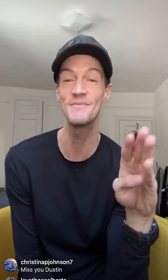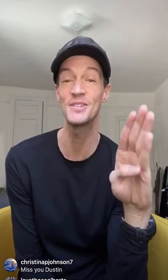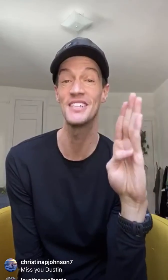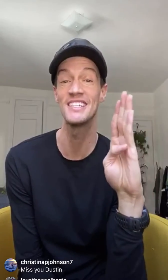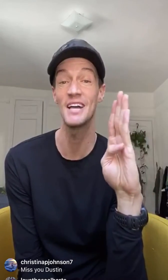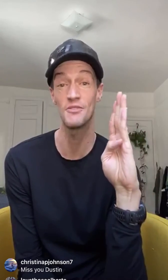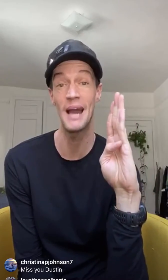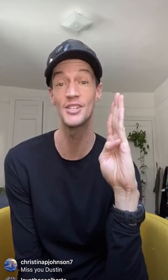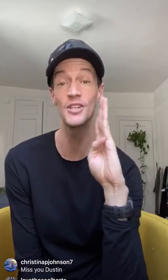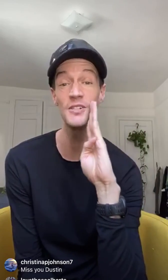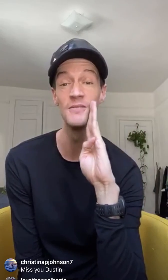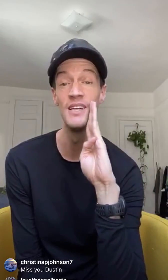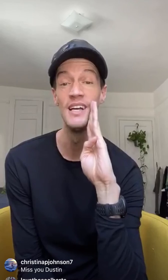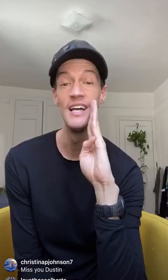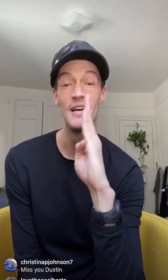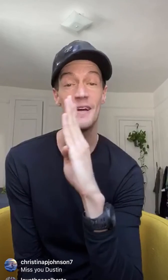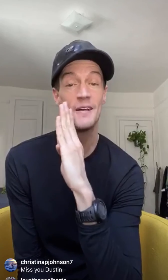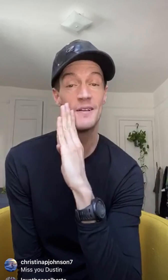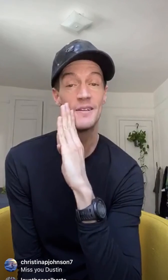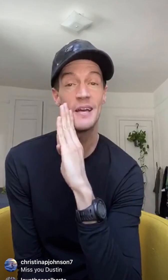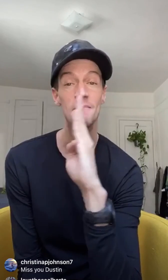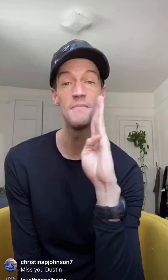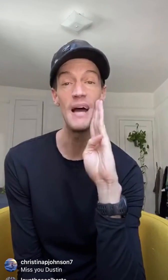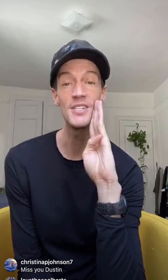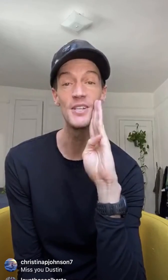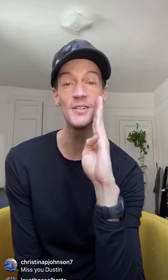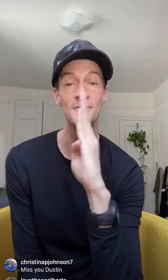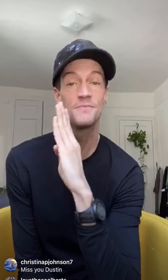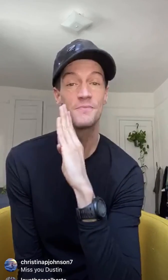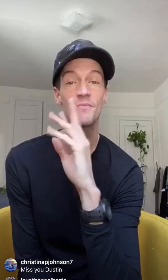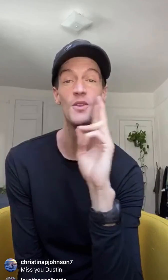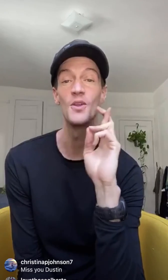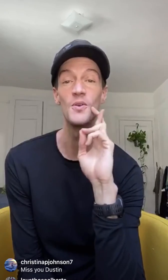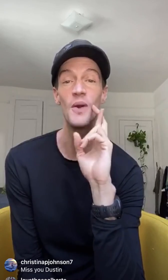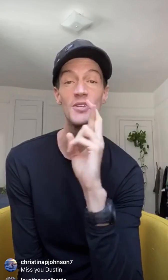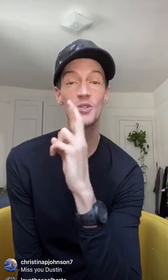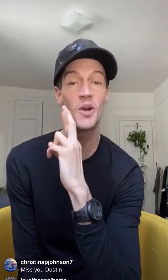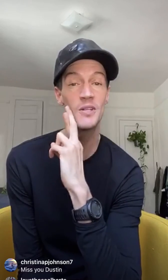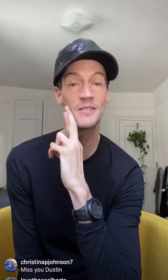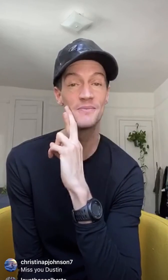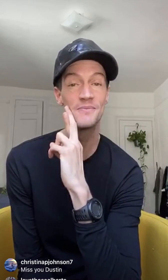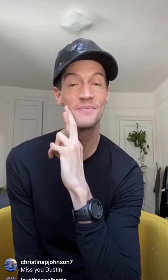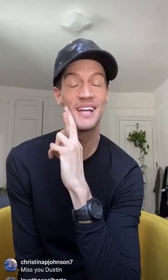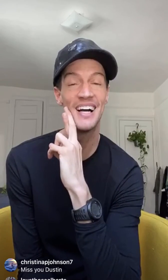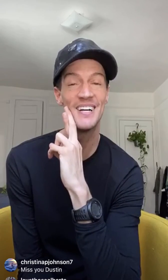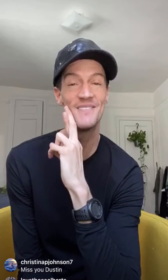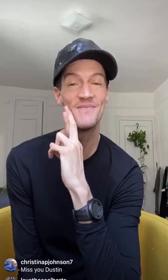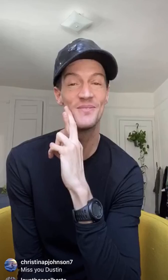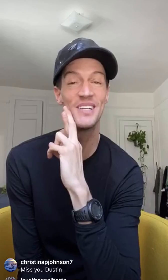Restaurant is taking the R and we put it on one side of our mouth and then the other.